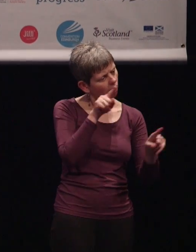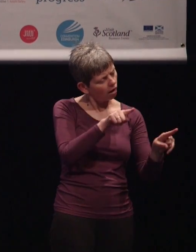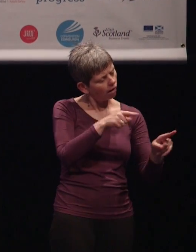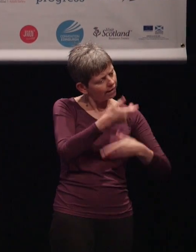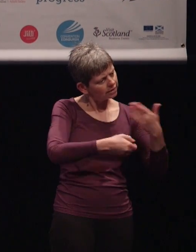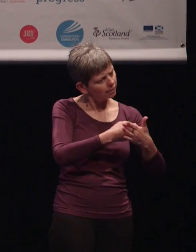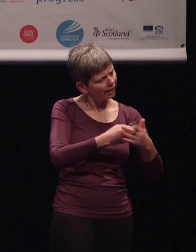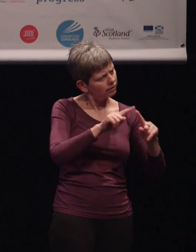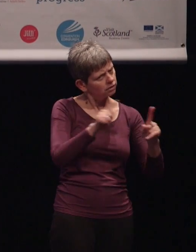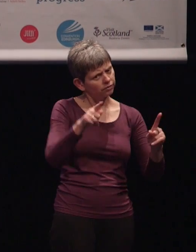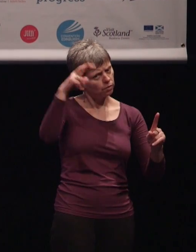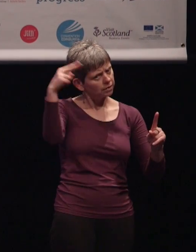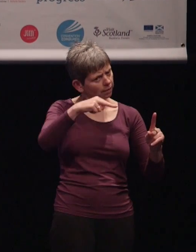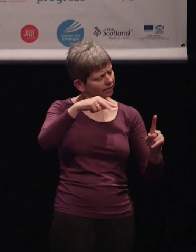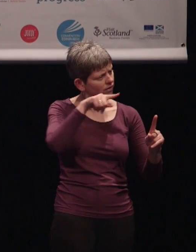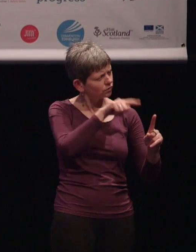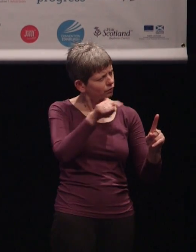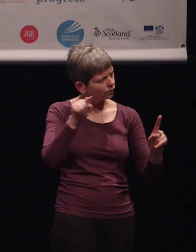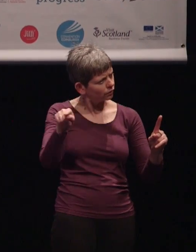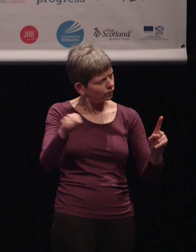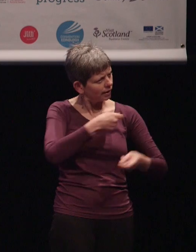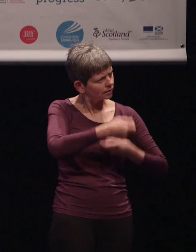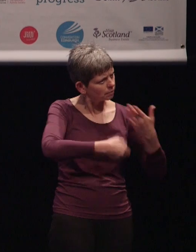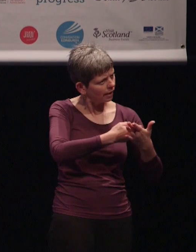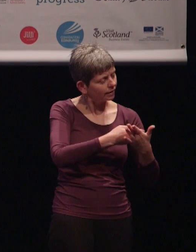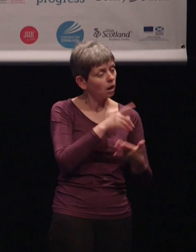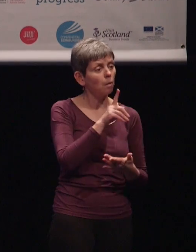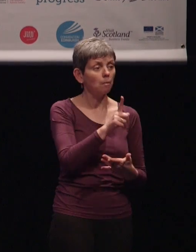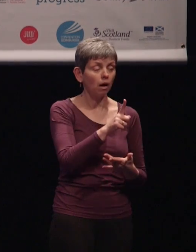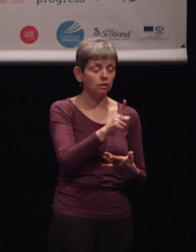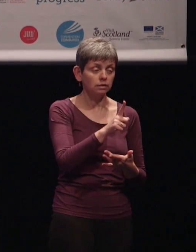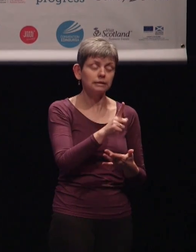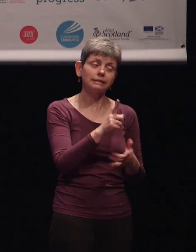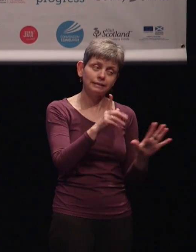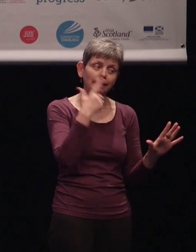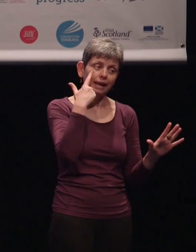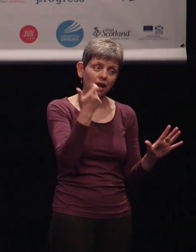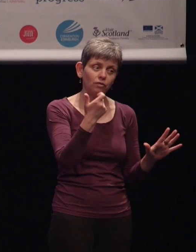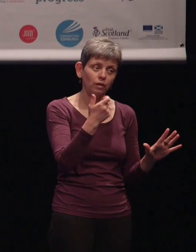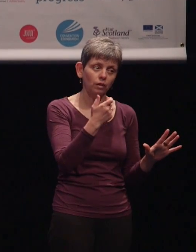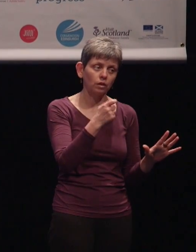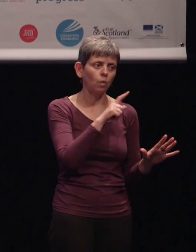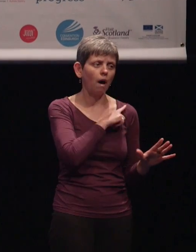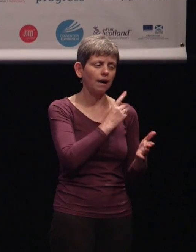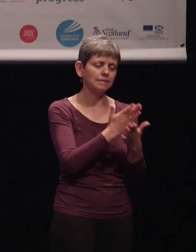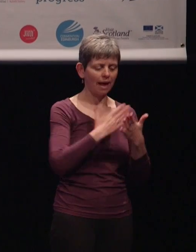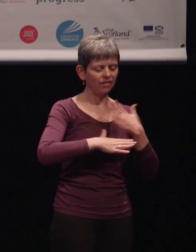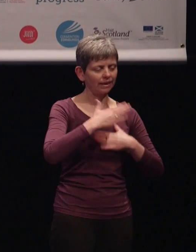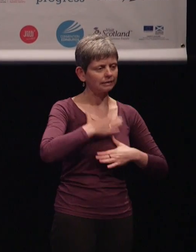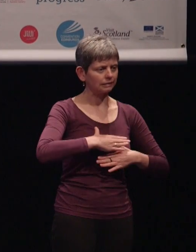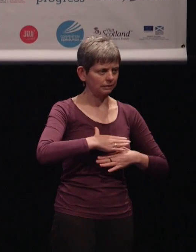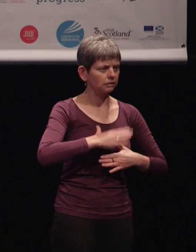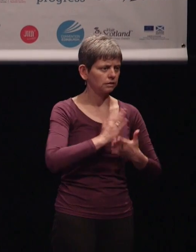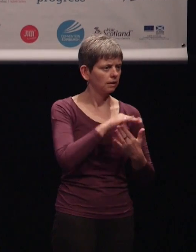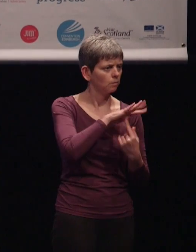to the person with autism. But watch out. Since it's a powerful tool, we need to have ethics here. With tools, we